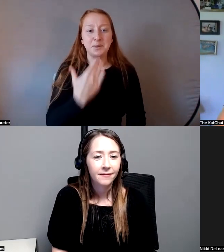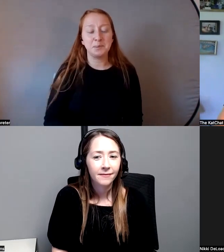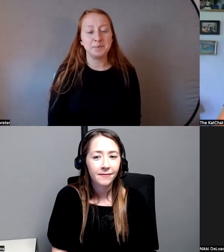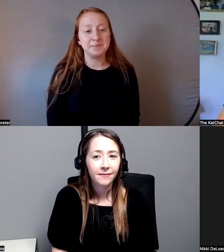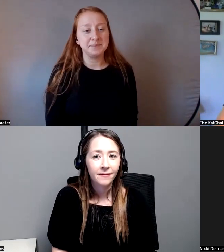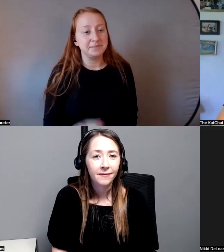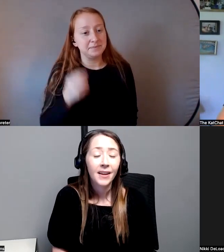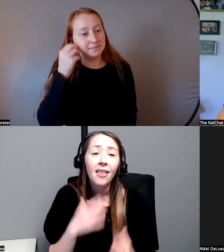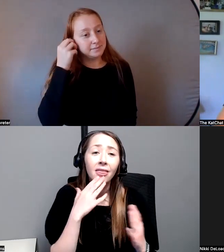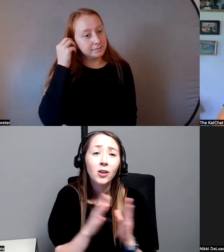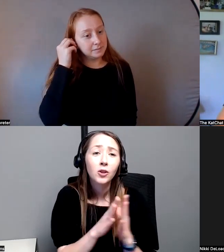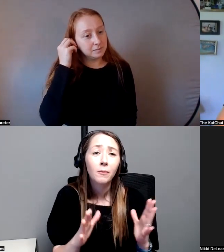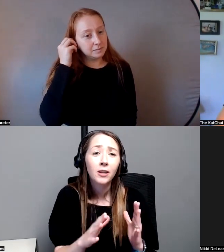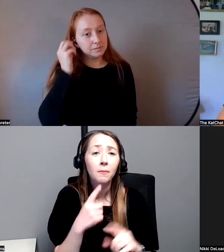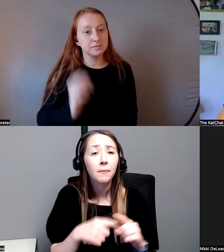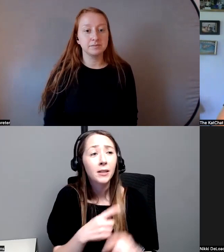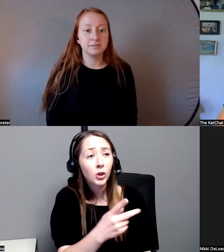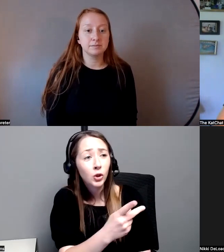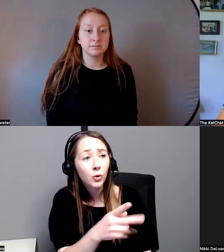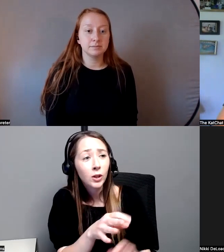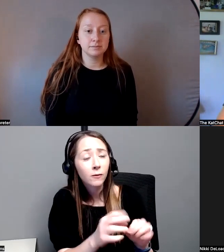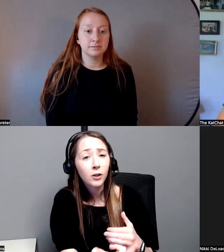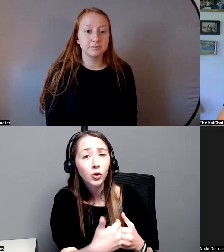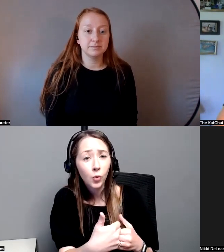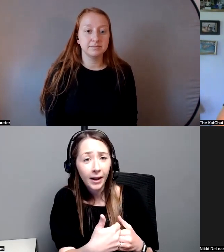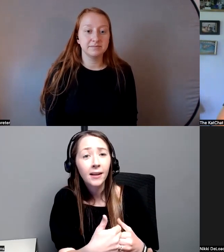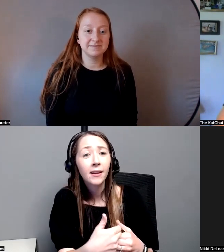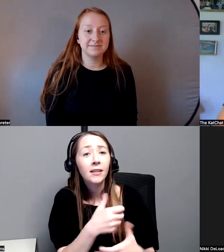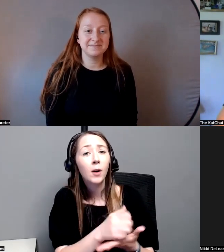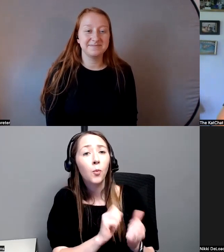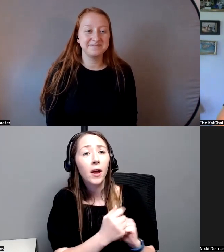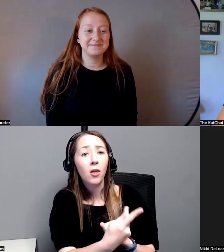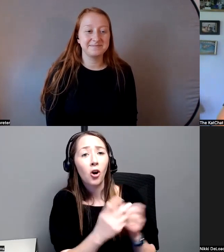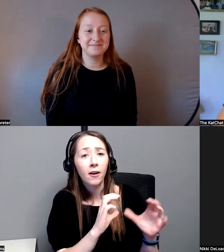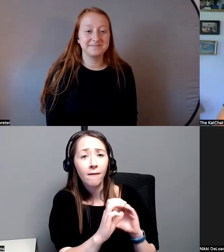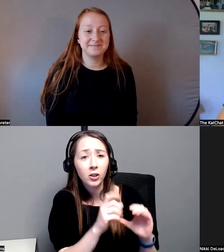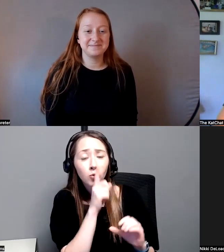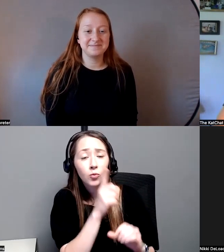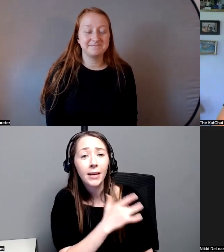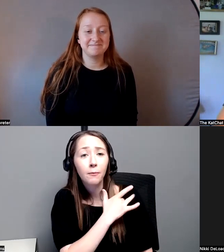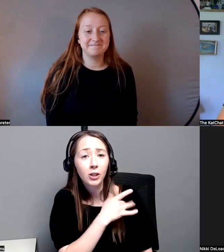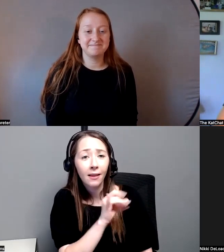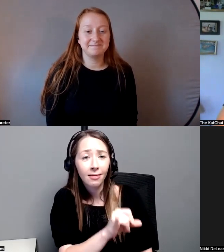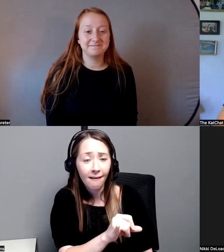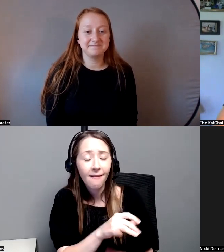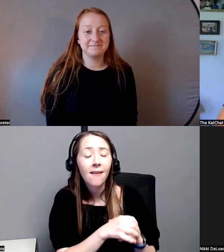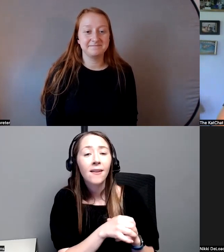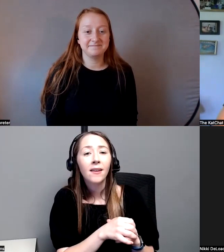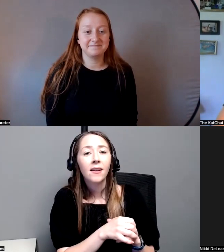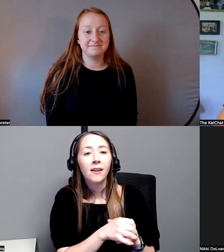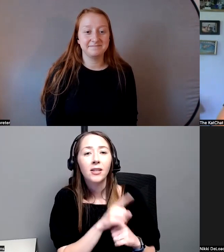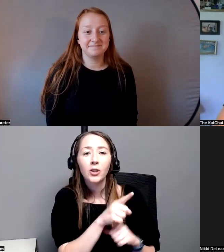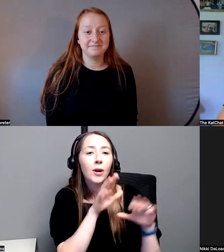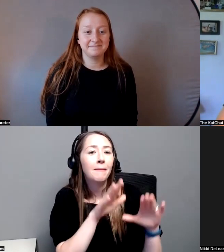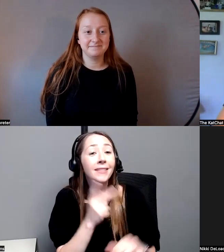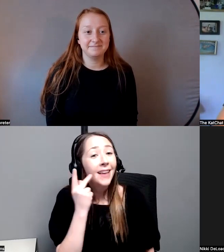Thank you so much, Kat, and thank you both so much for being here to help with our conversation. I appreciate it, and you're amazing,